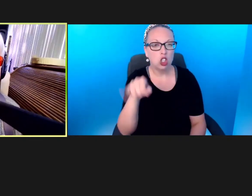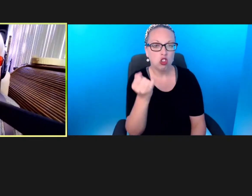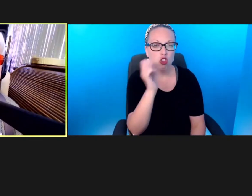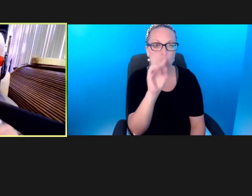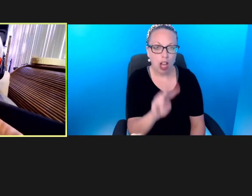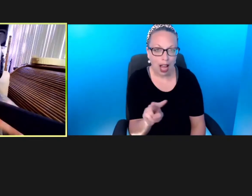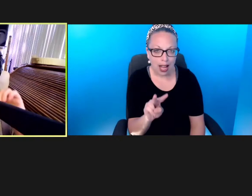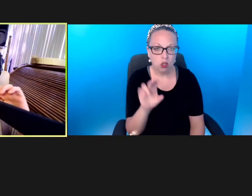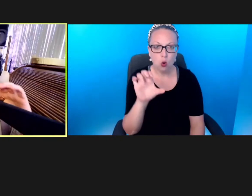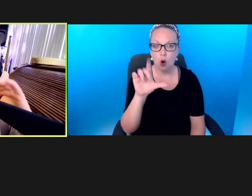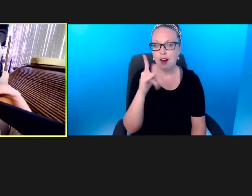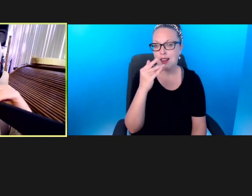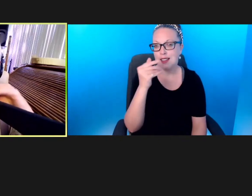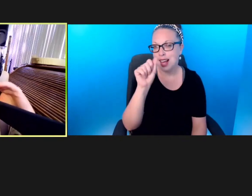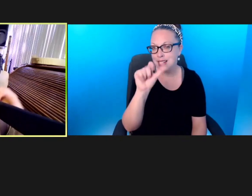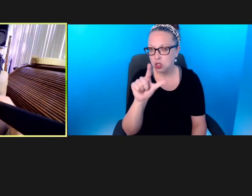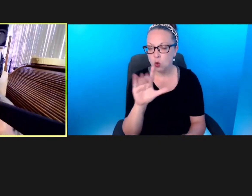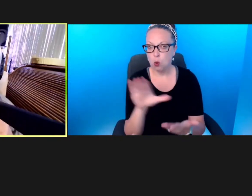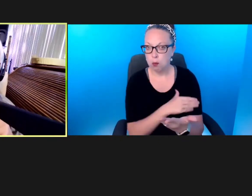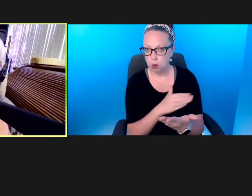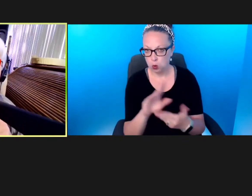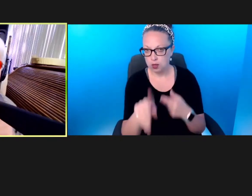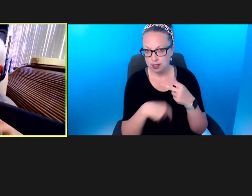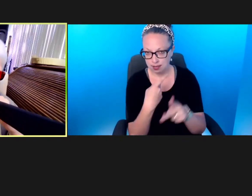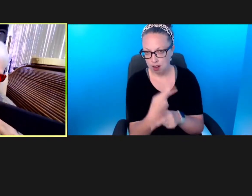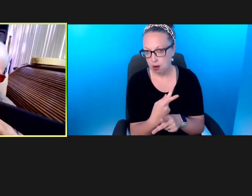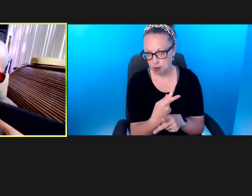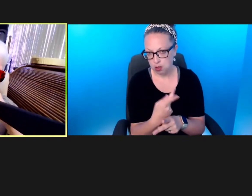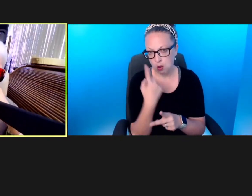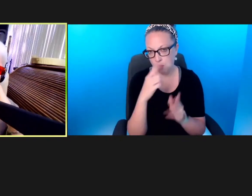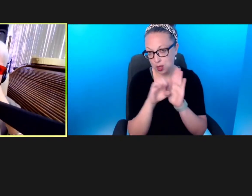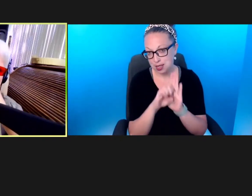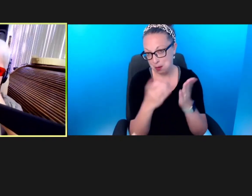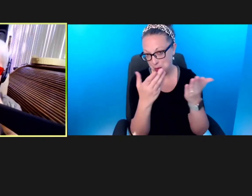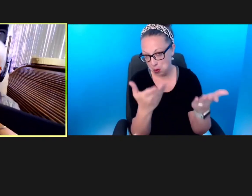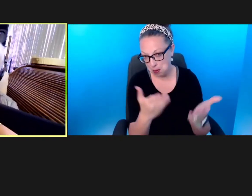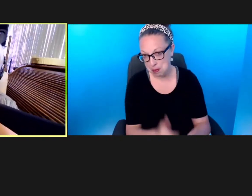classical music. For example,